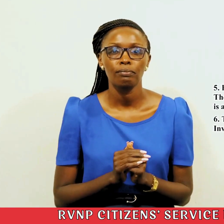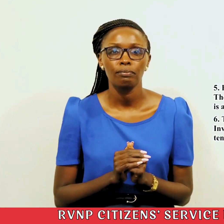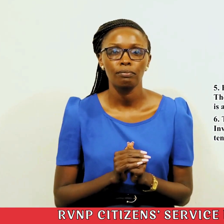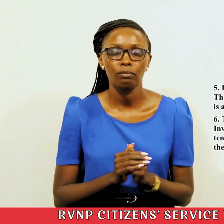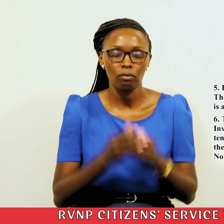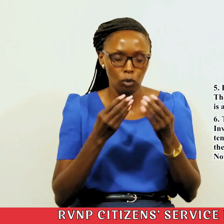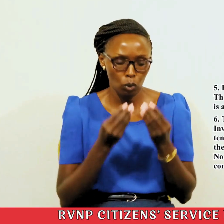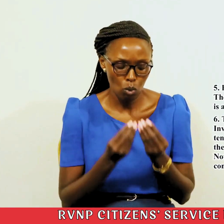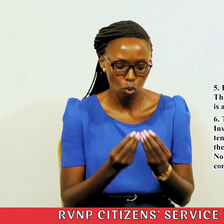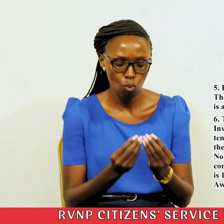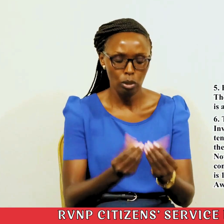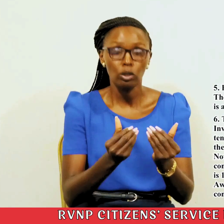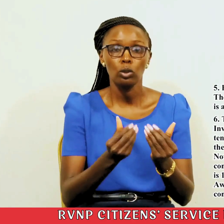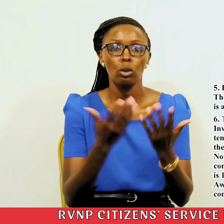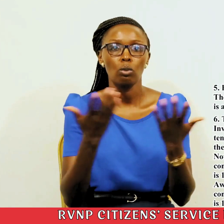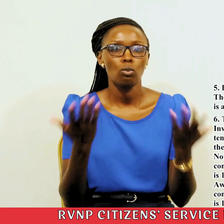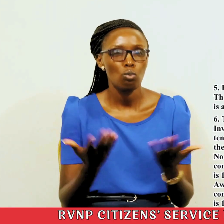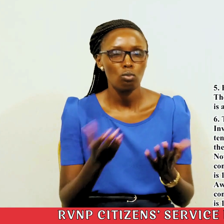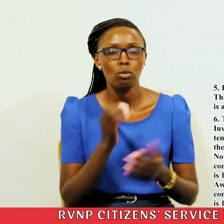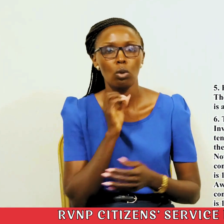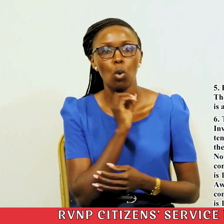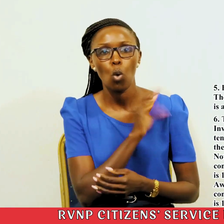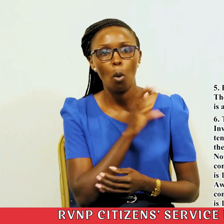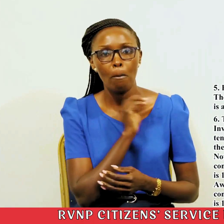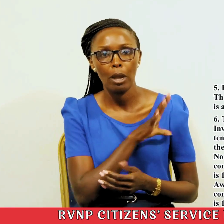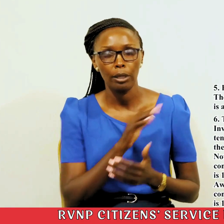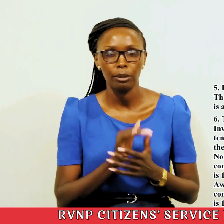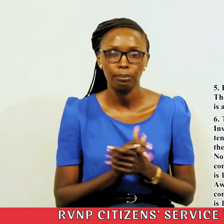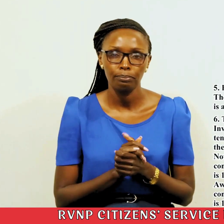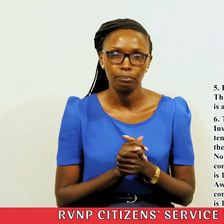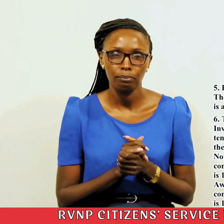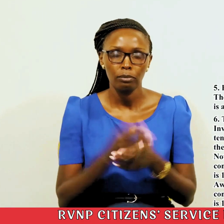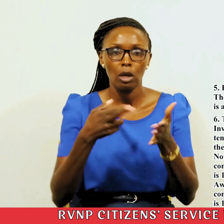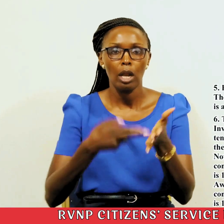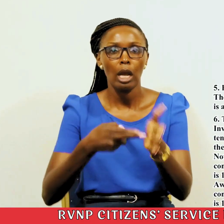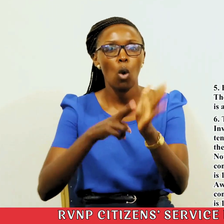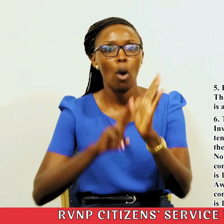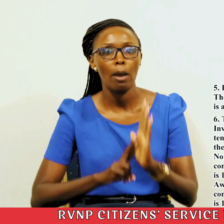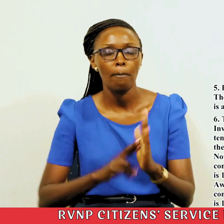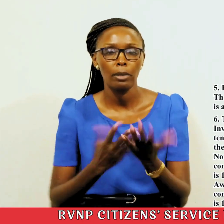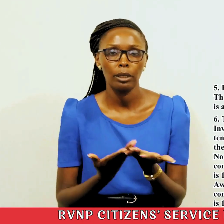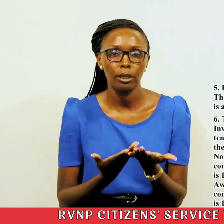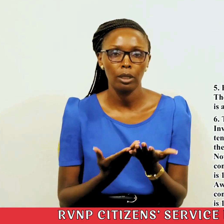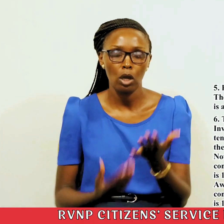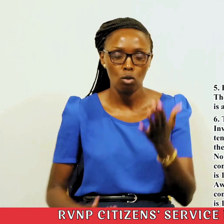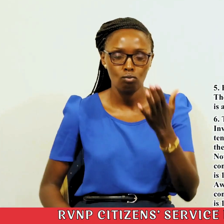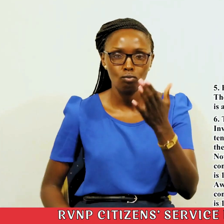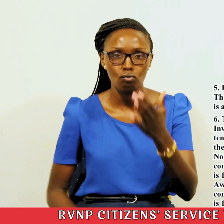resolution of complaints. The requirement is to launch a formal complaint.